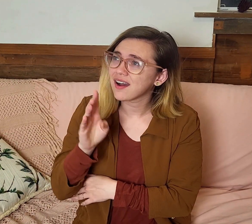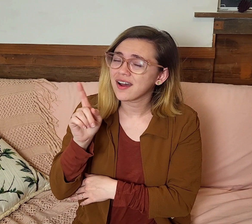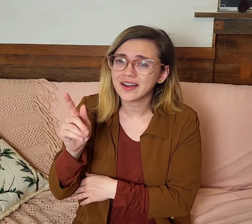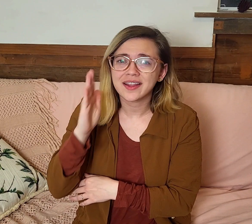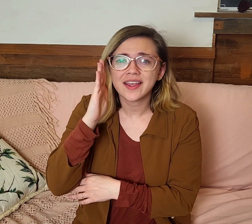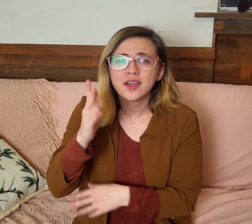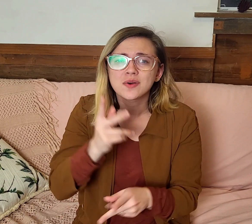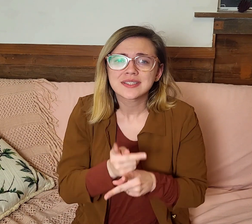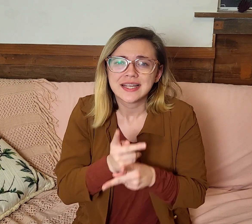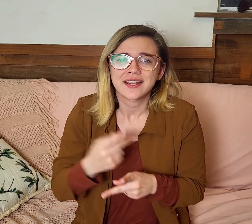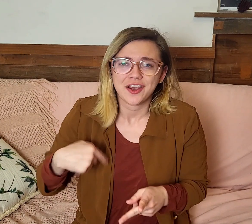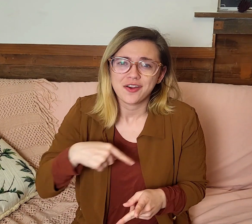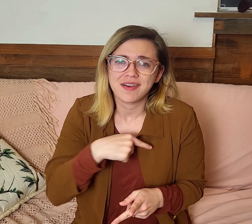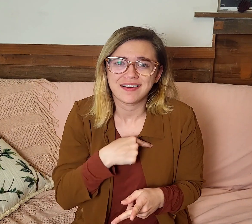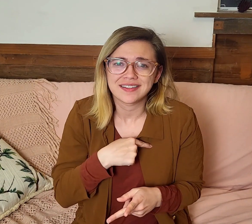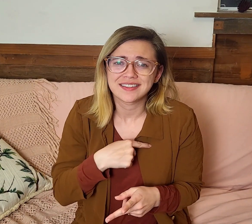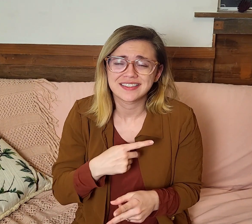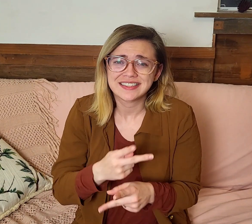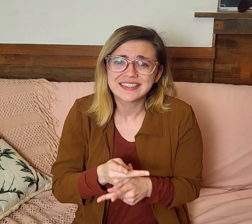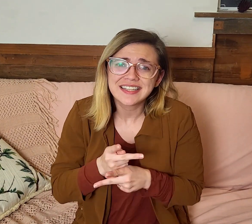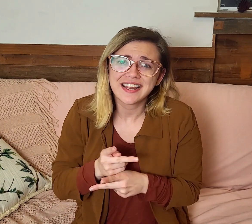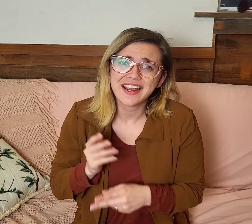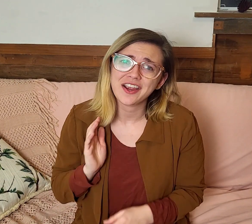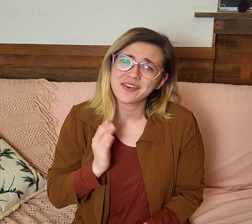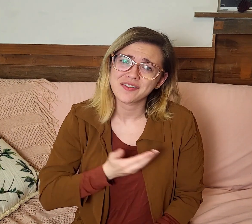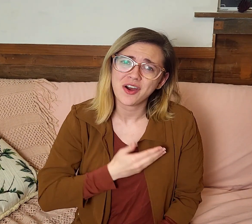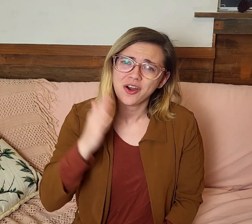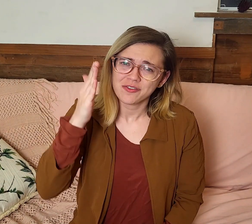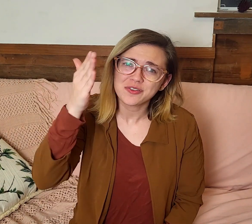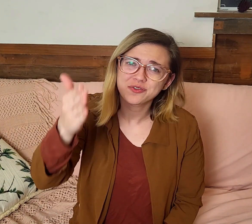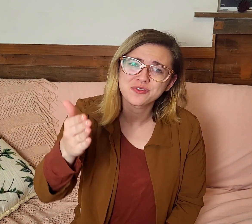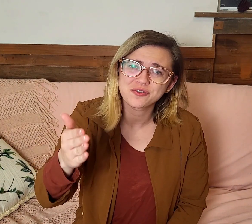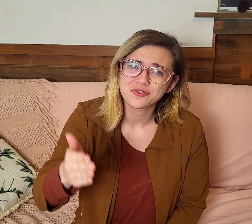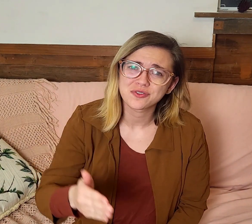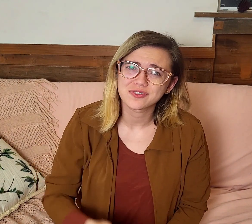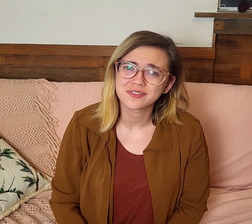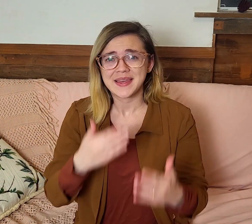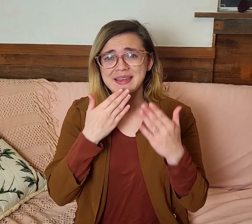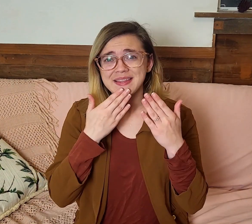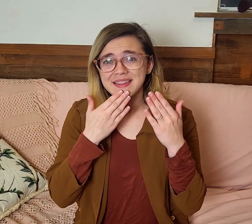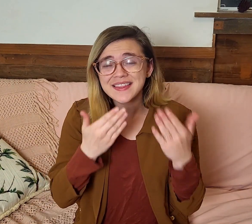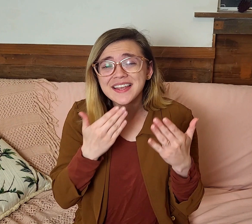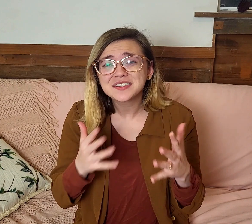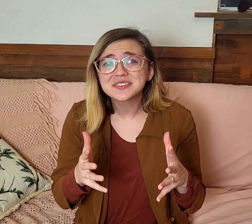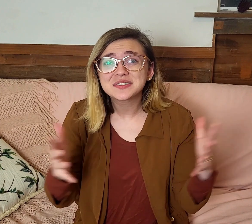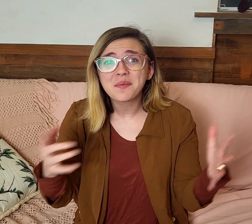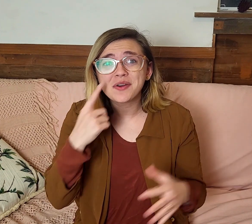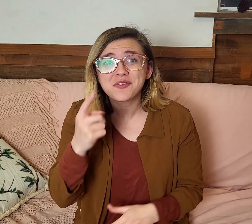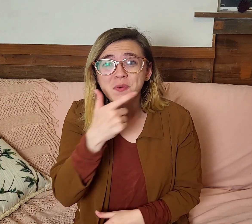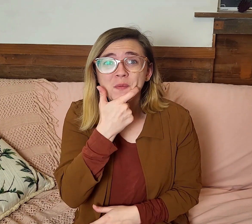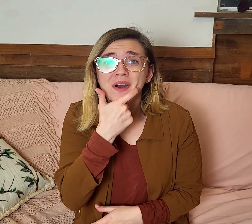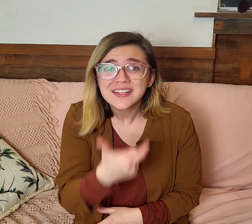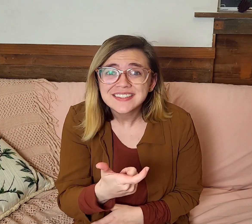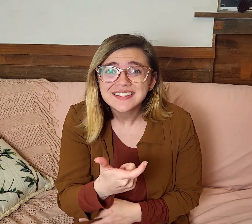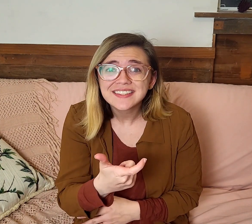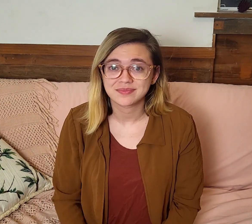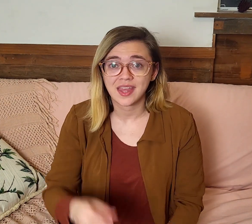trust in God that he will take care of us and take care of our futures. Thank you so much for